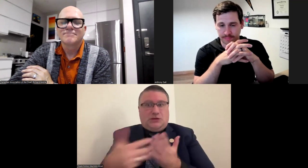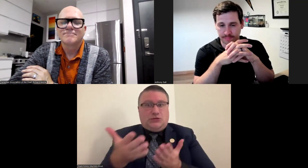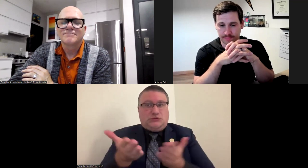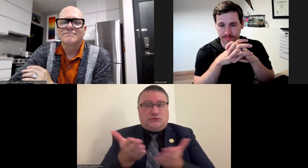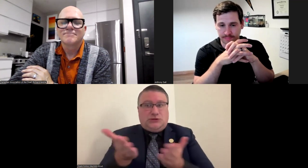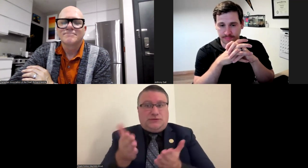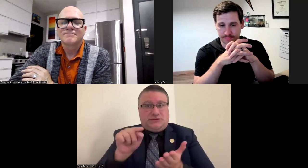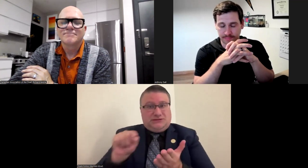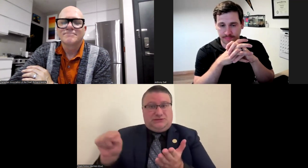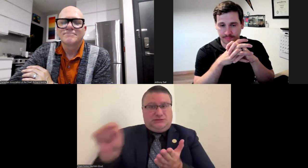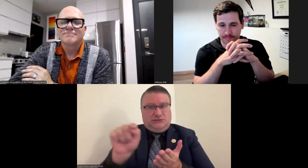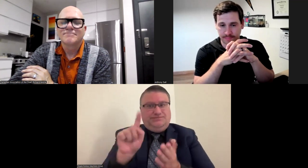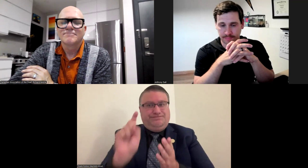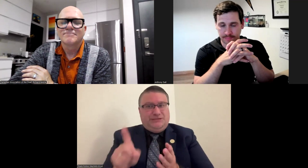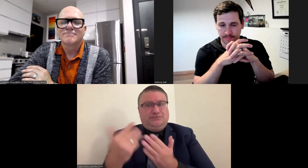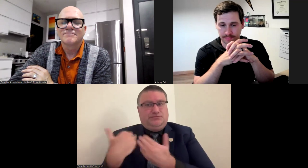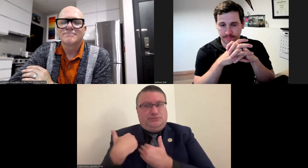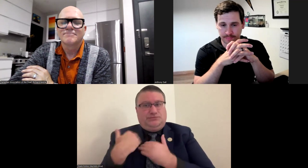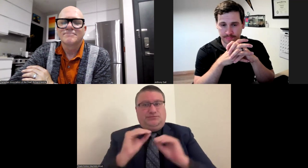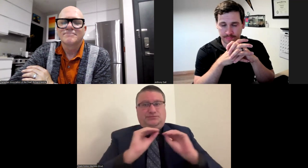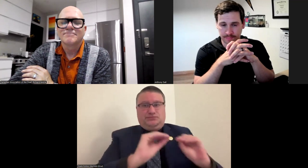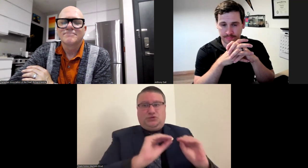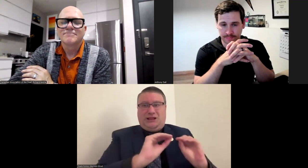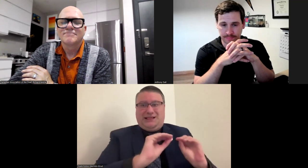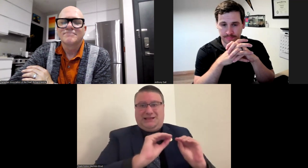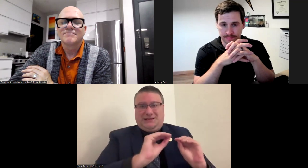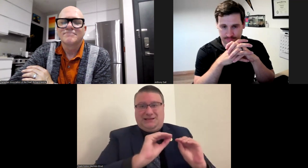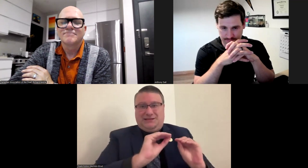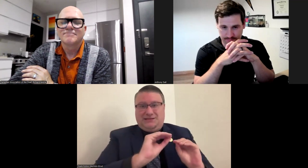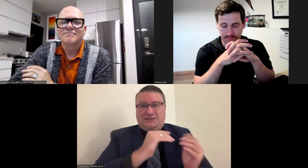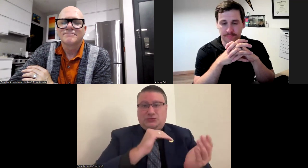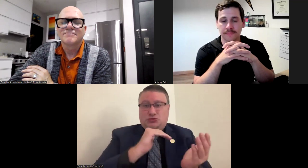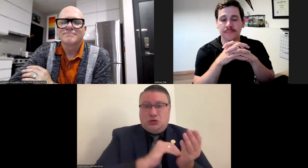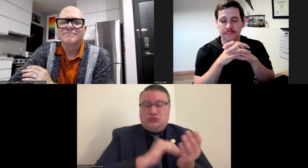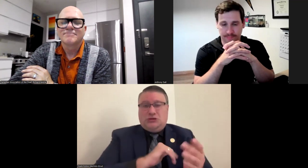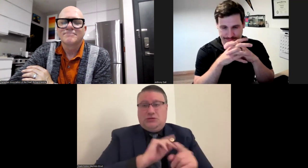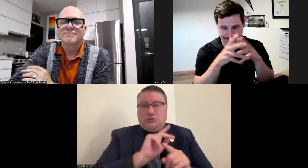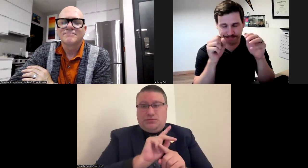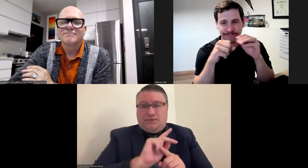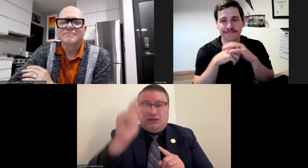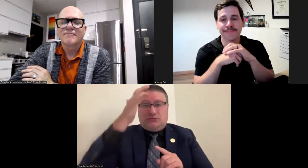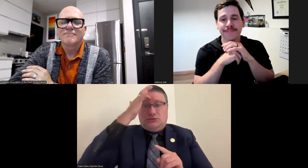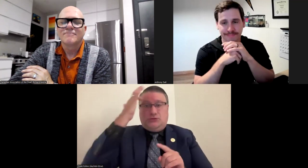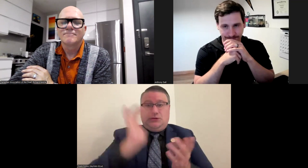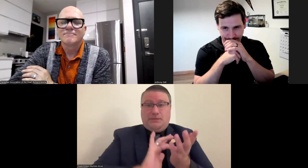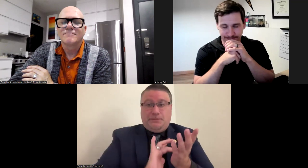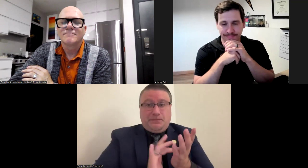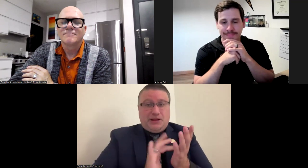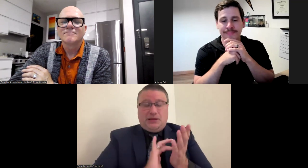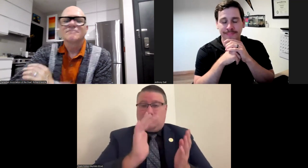very clearly illustrates that need to have sign language services provided, and that there is a responsibility for professionals working